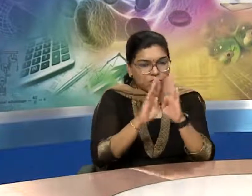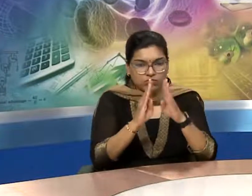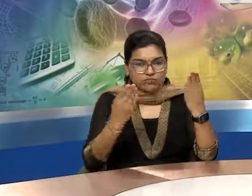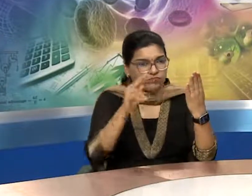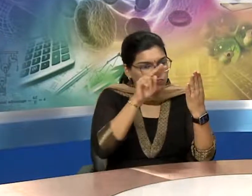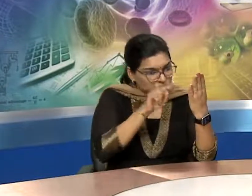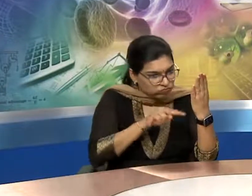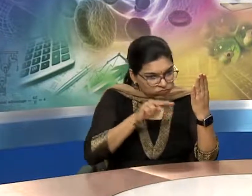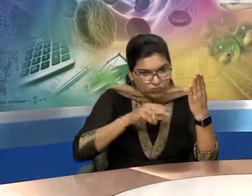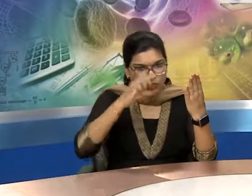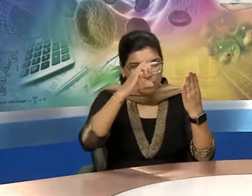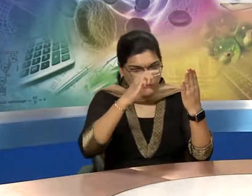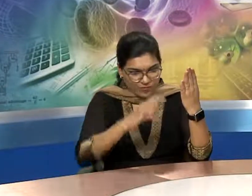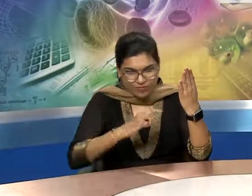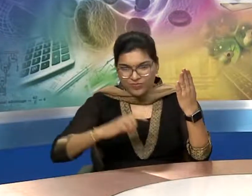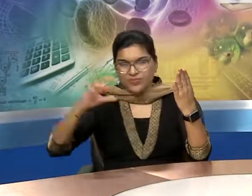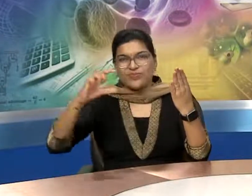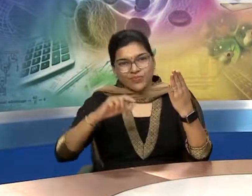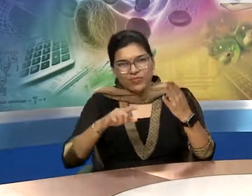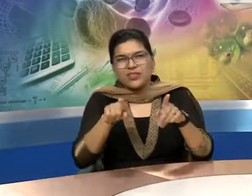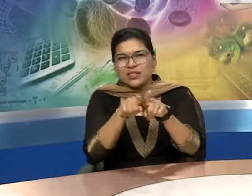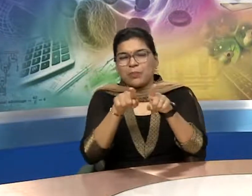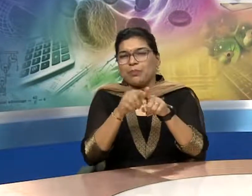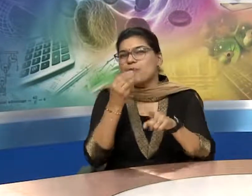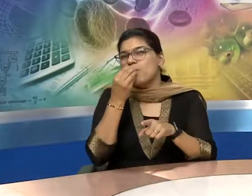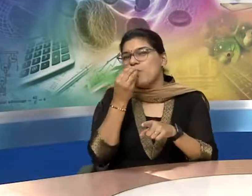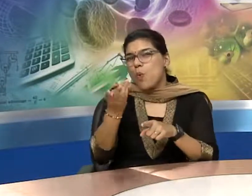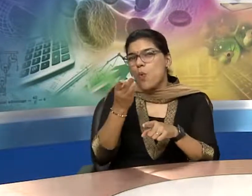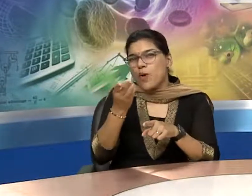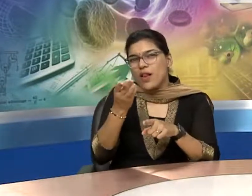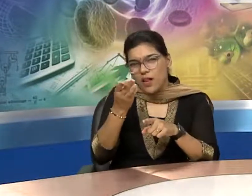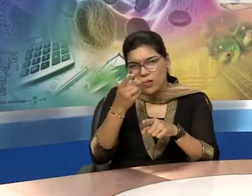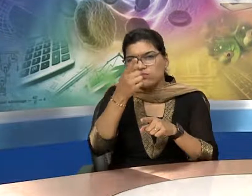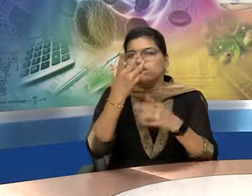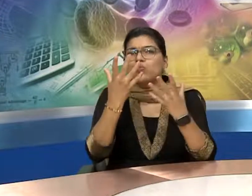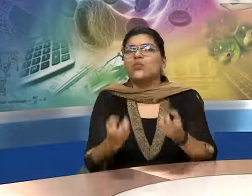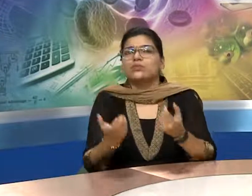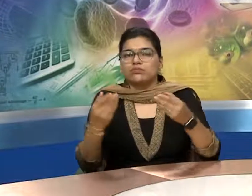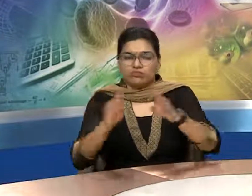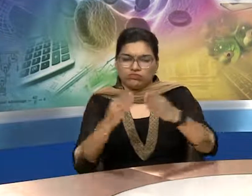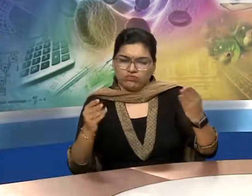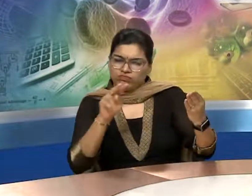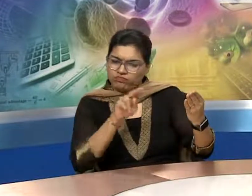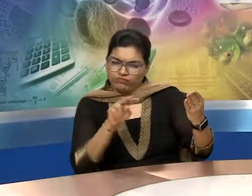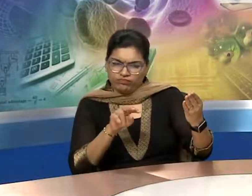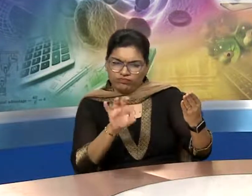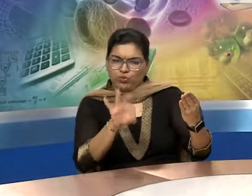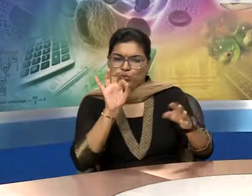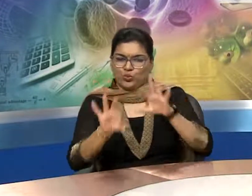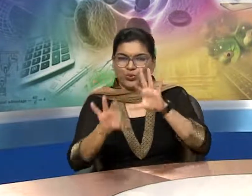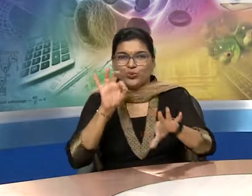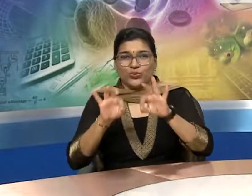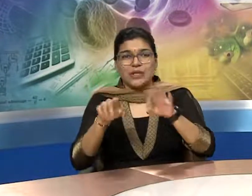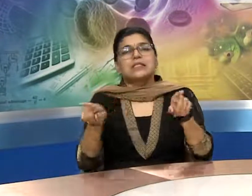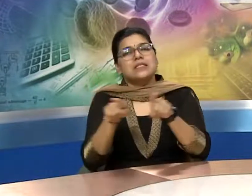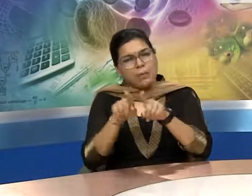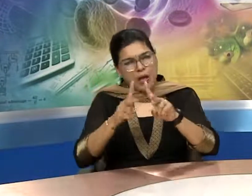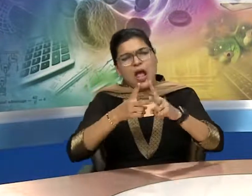In pamphlet, all the informations are shown in bullets. Like whenever you go to any restaurant, then